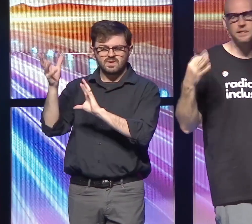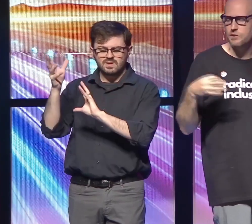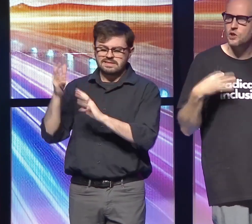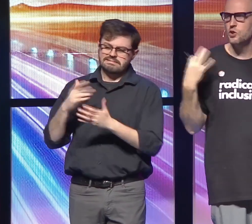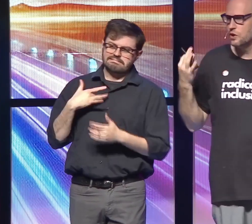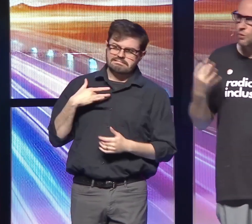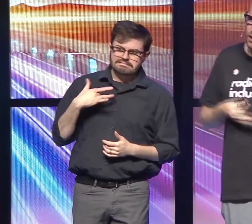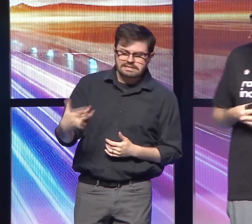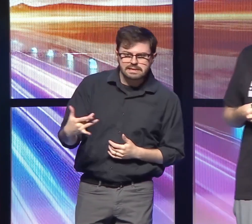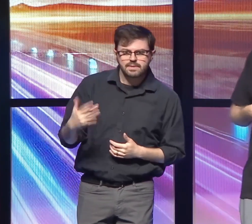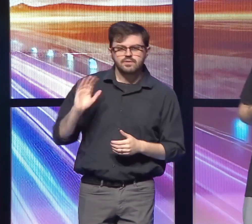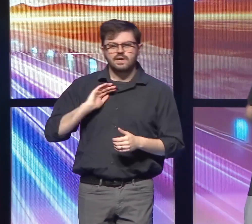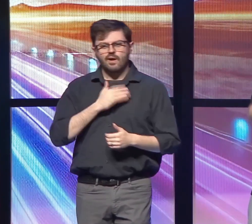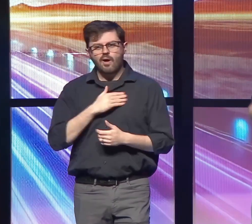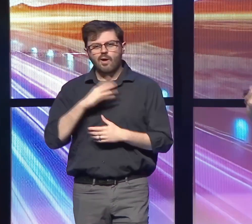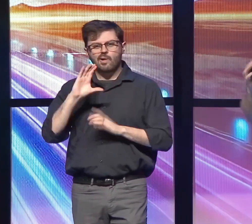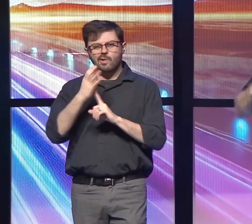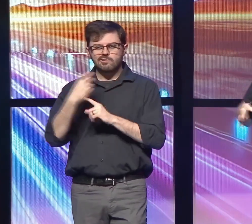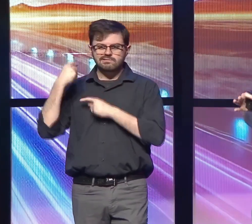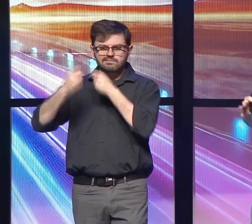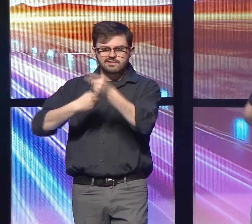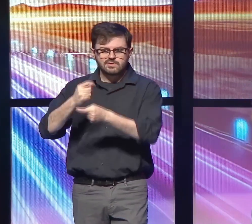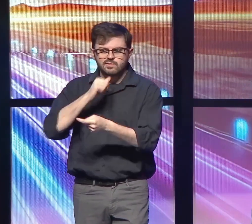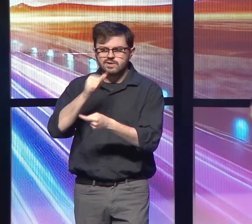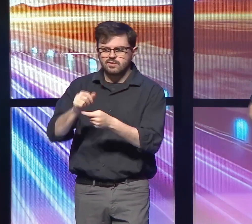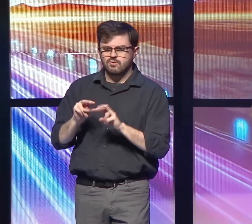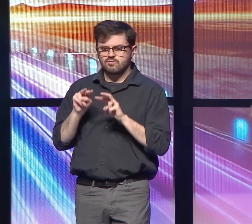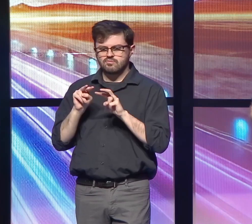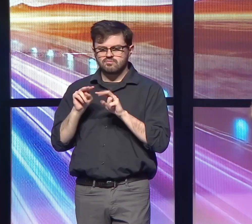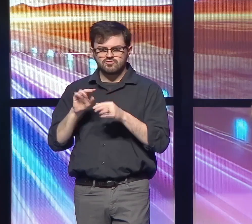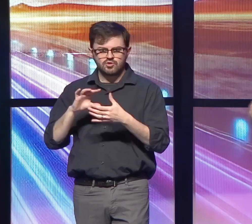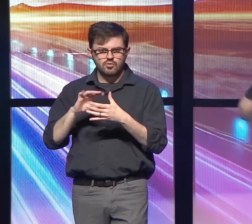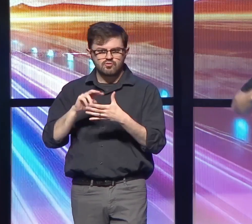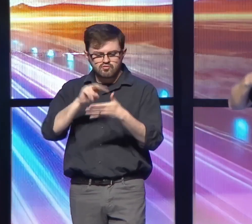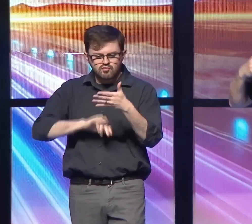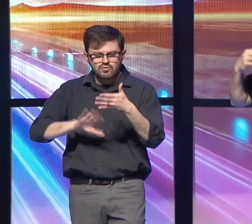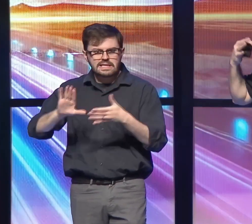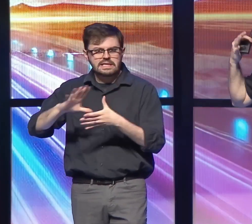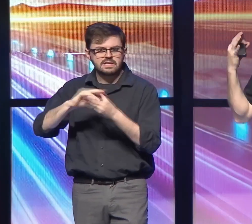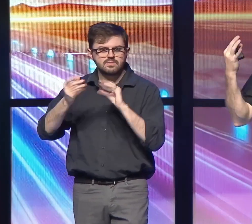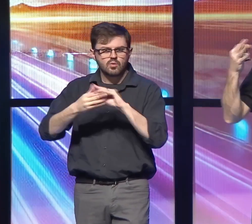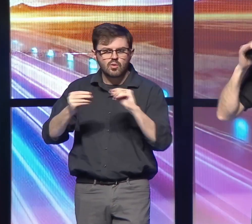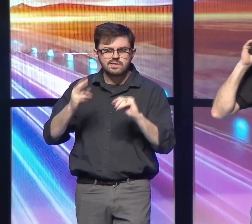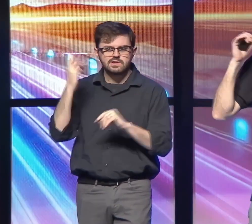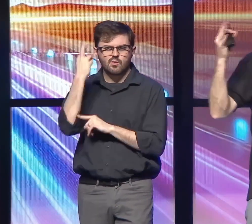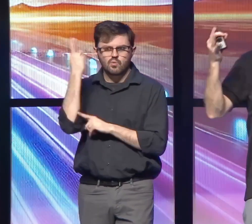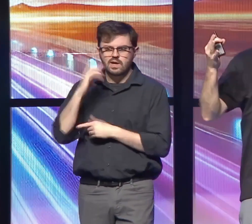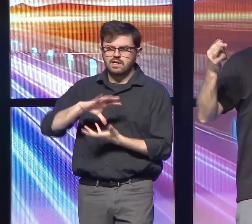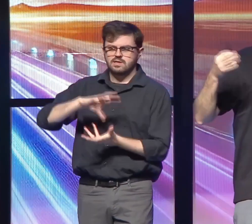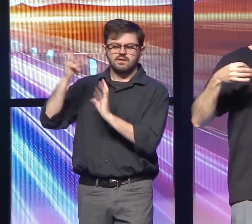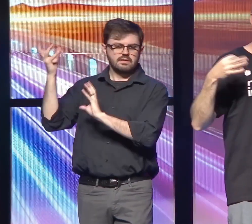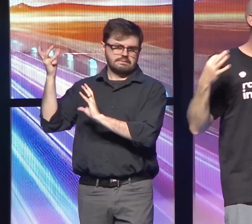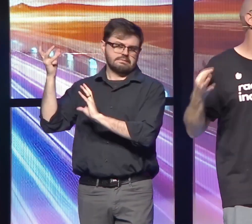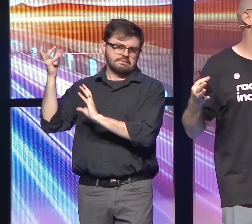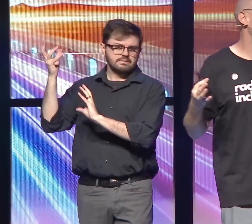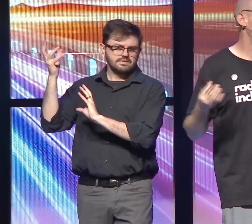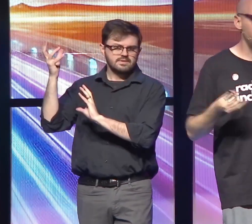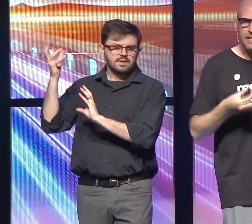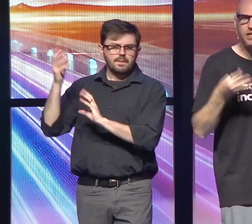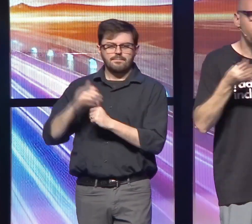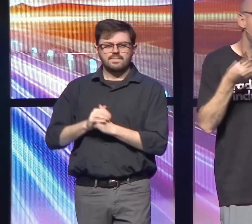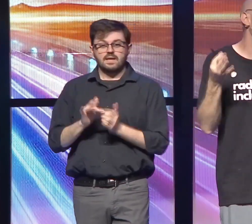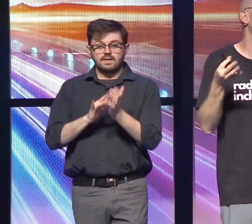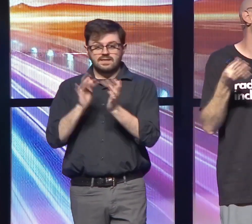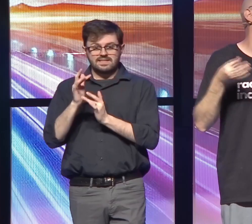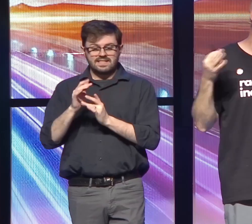unfortunately because of the culture that we're in, that we miss it. But the parables are oftentimes, his teachings are very subversive.